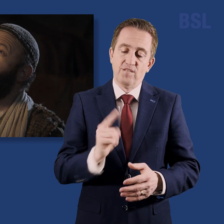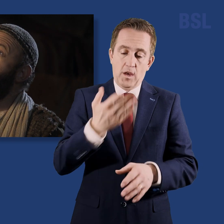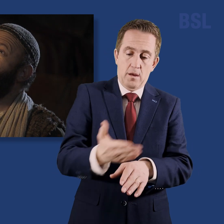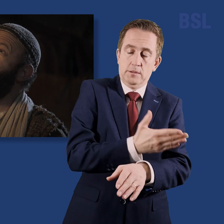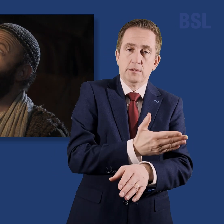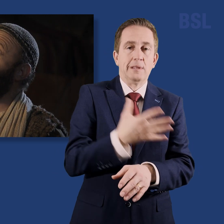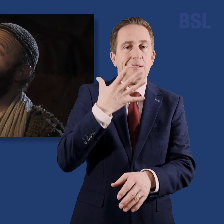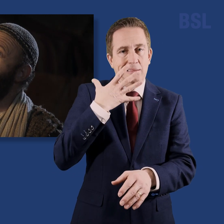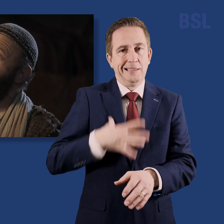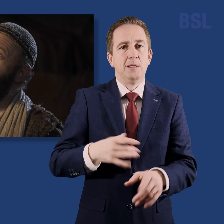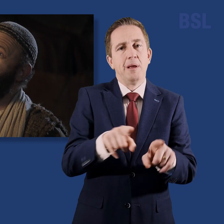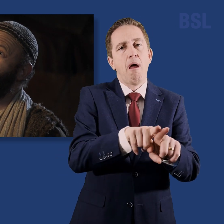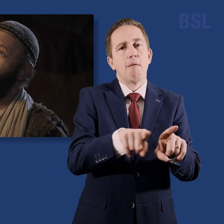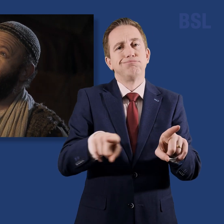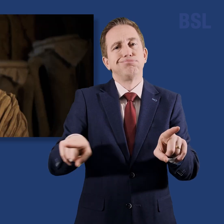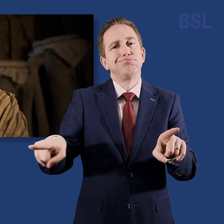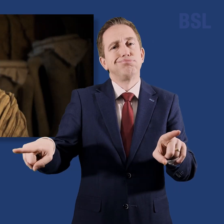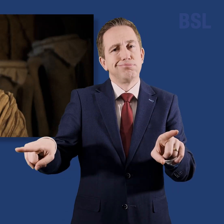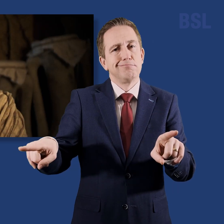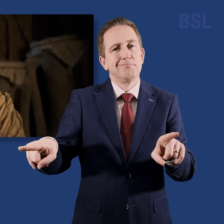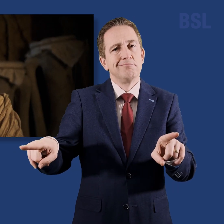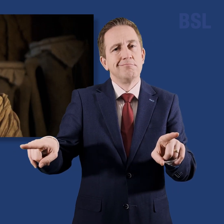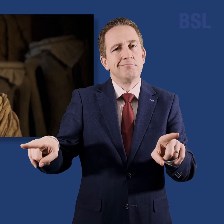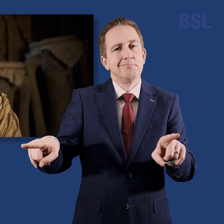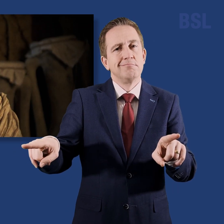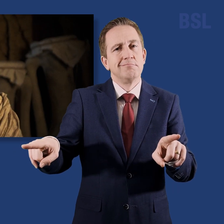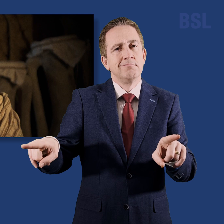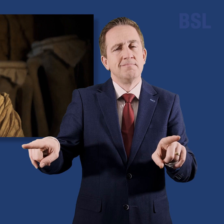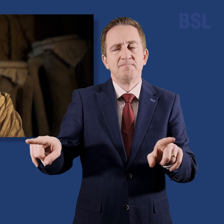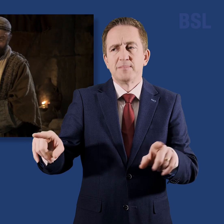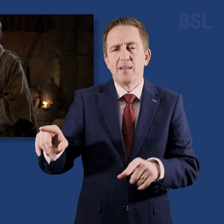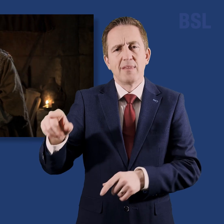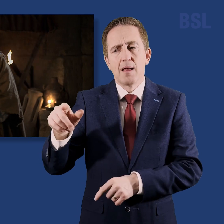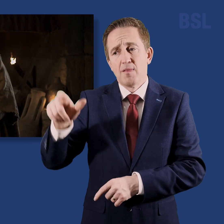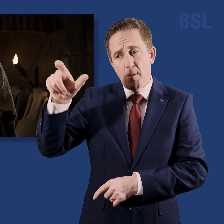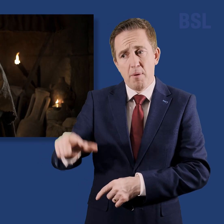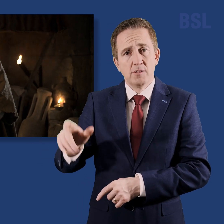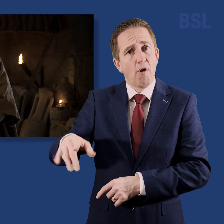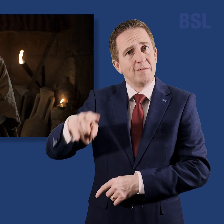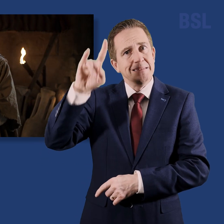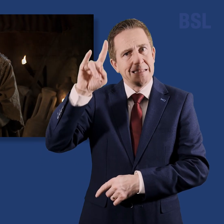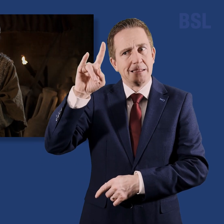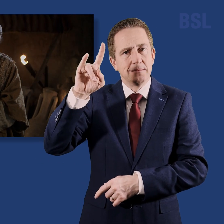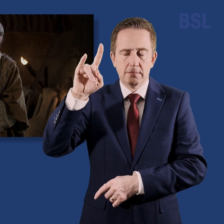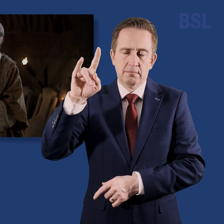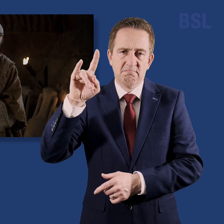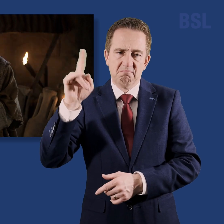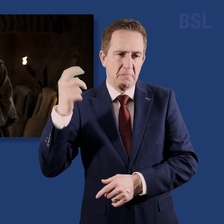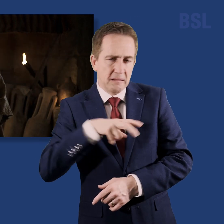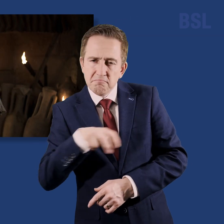except there come a falling away first, and that man of sin be revealed,